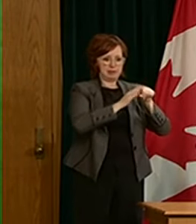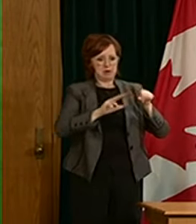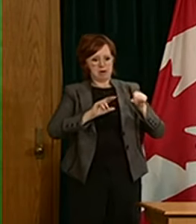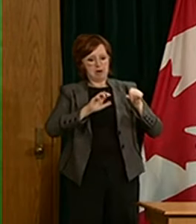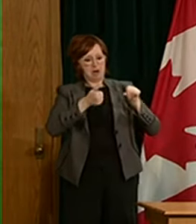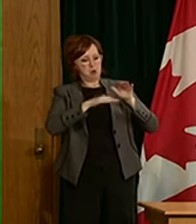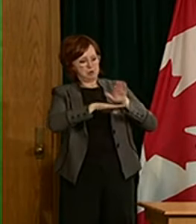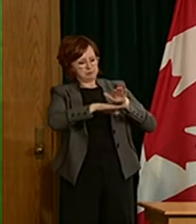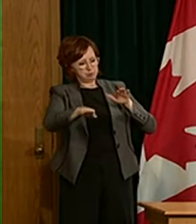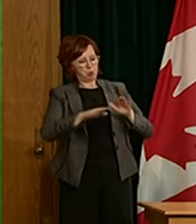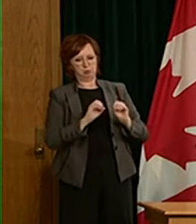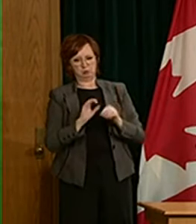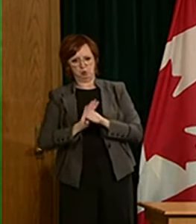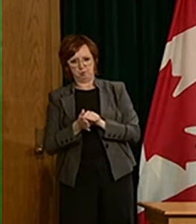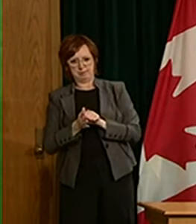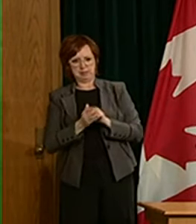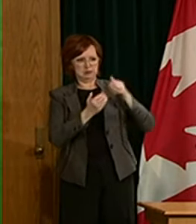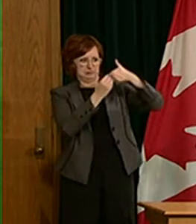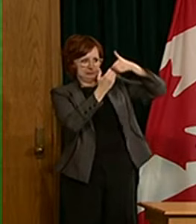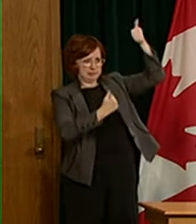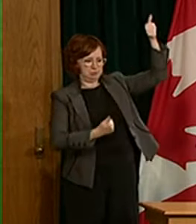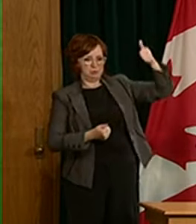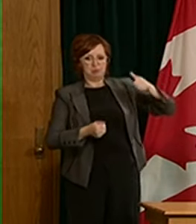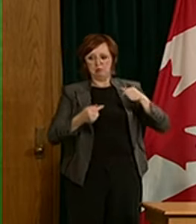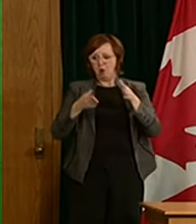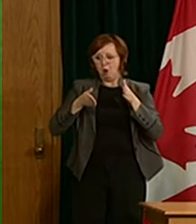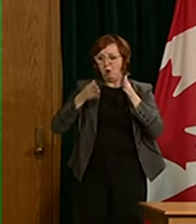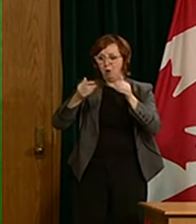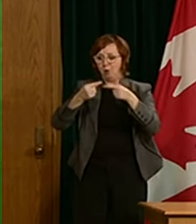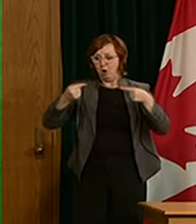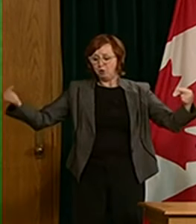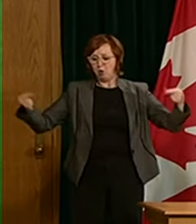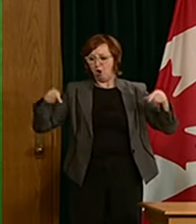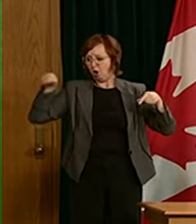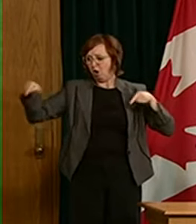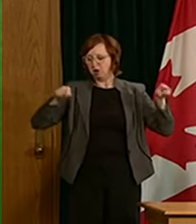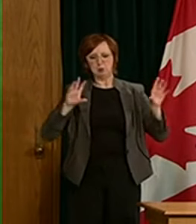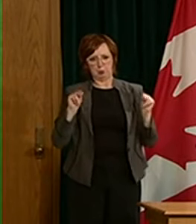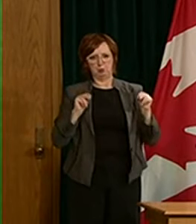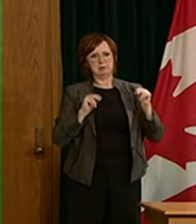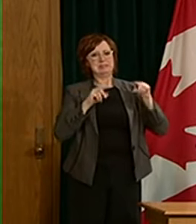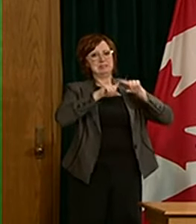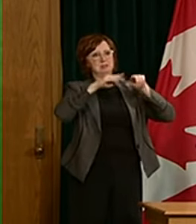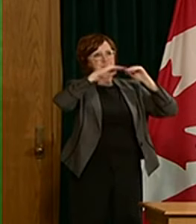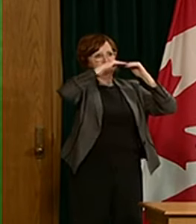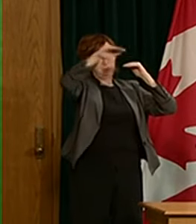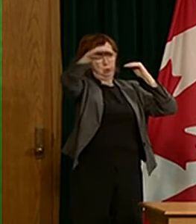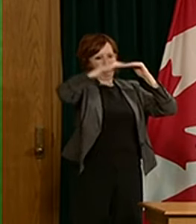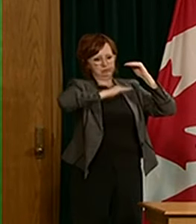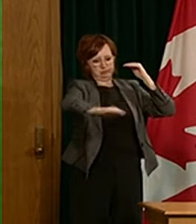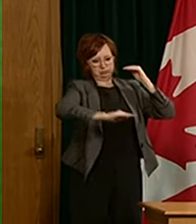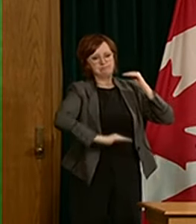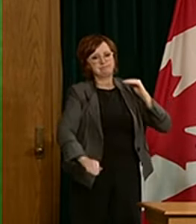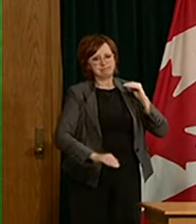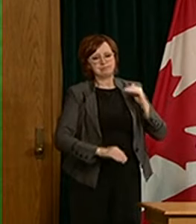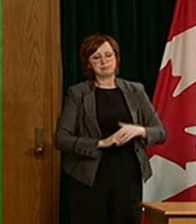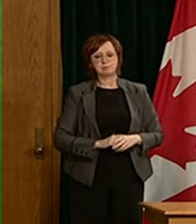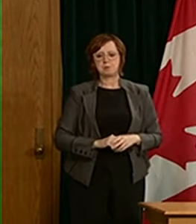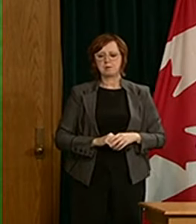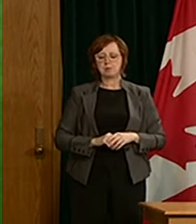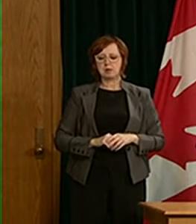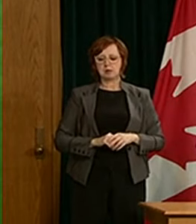met. We are looking for additional space in the community in terms of our long-term care facilities to